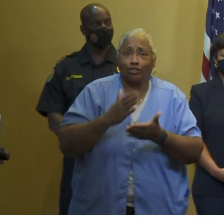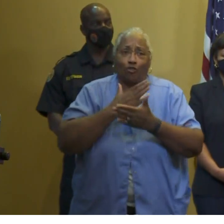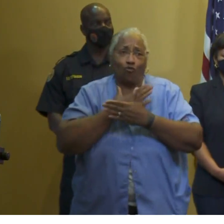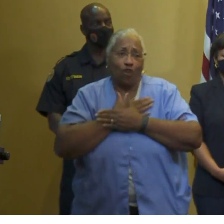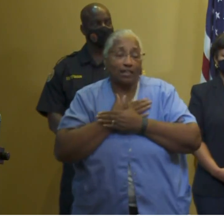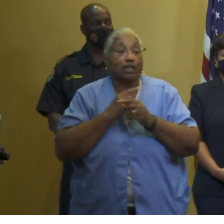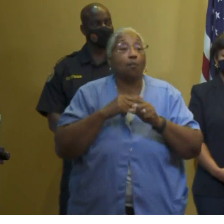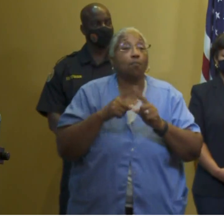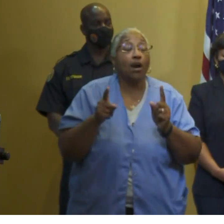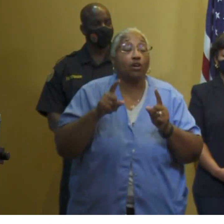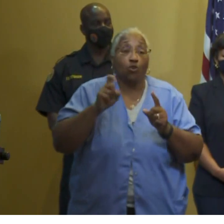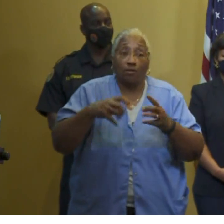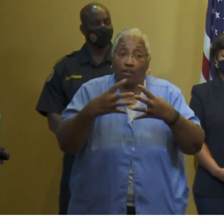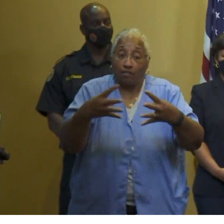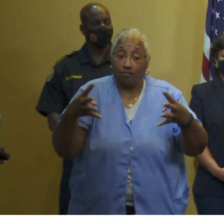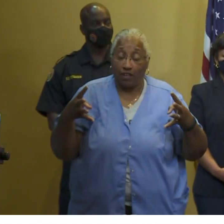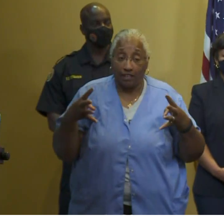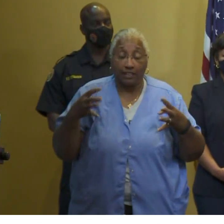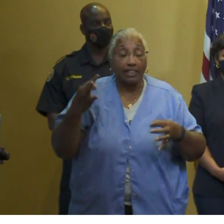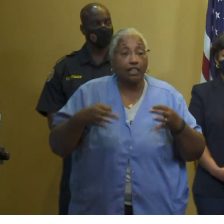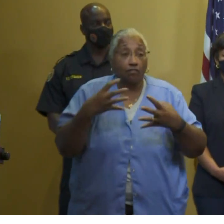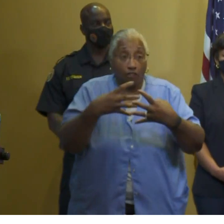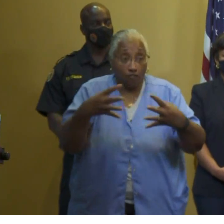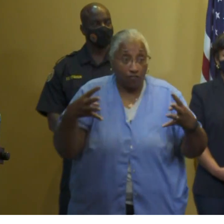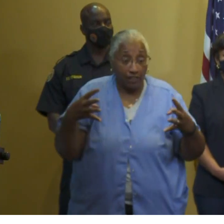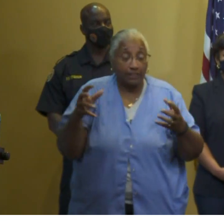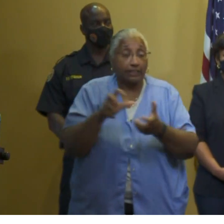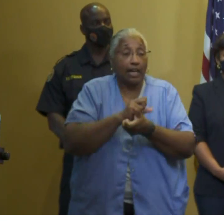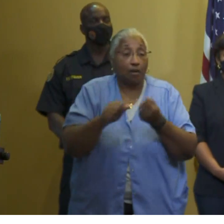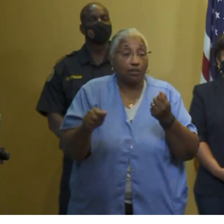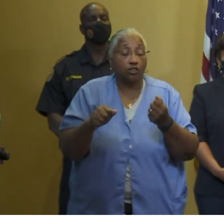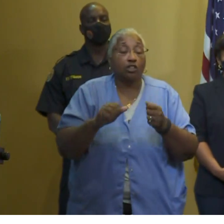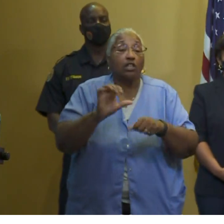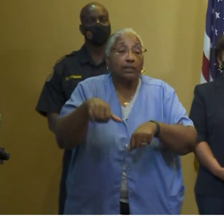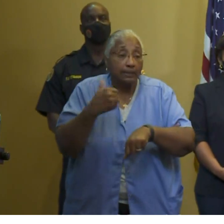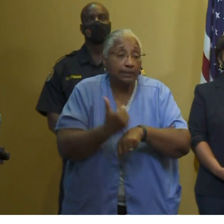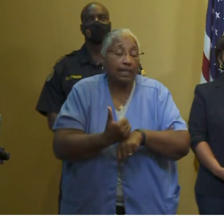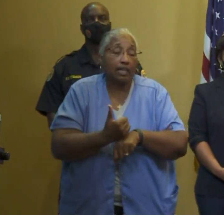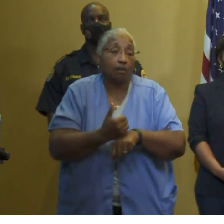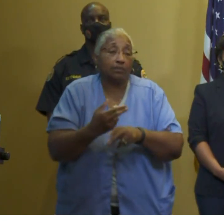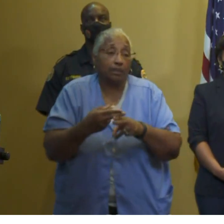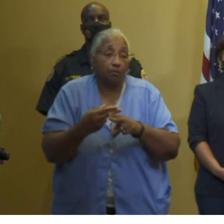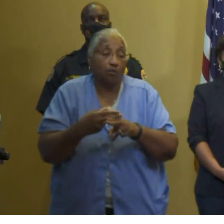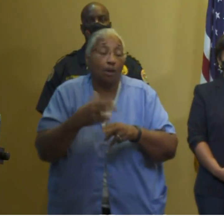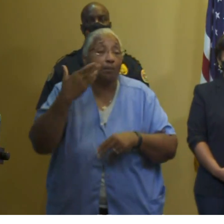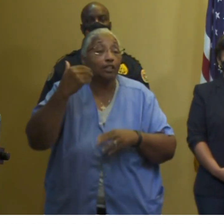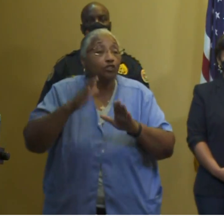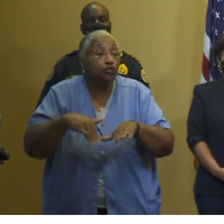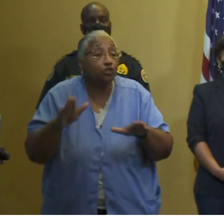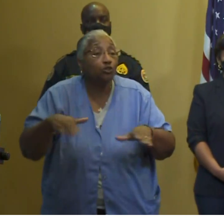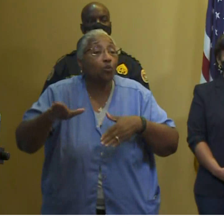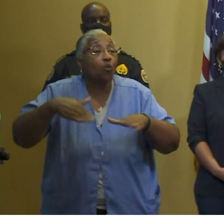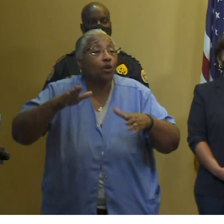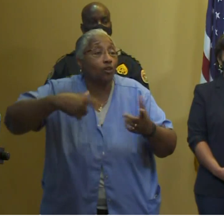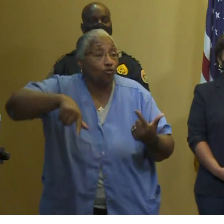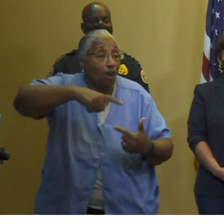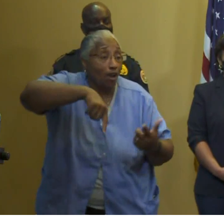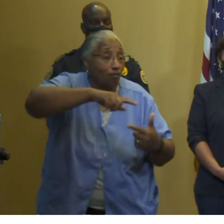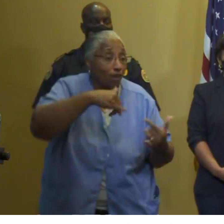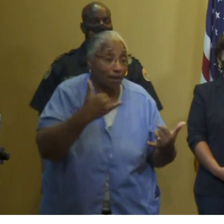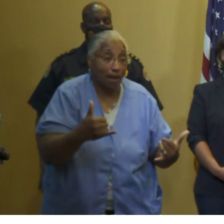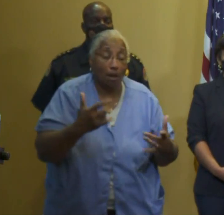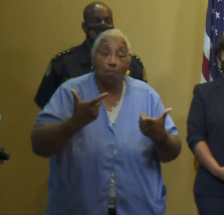must be fenced. If your fence has been damaged, install temporary fencing immediately. There are children out there. That's hugely